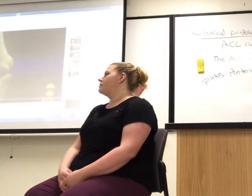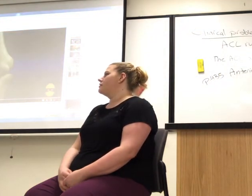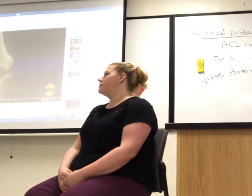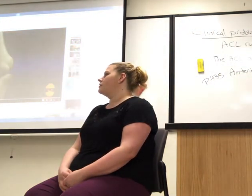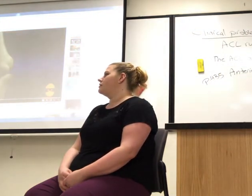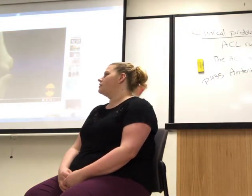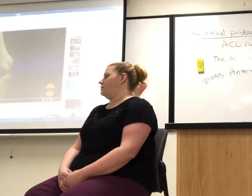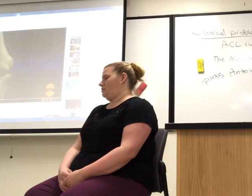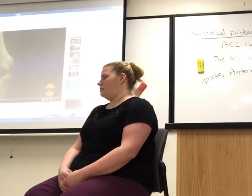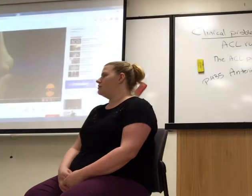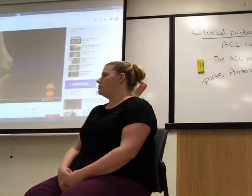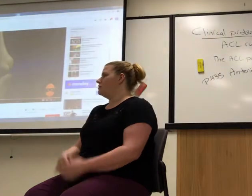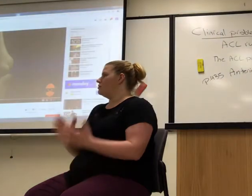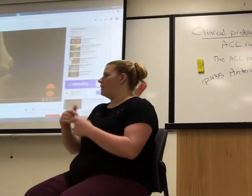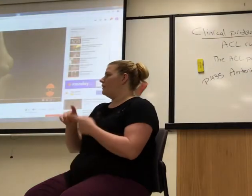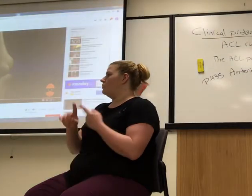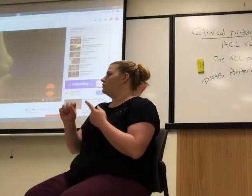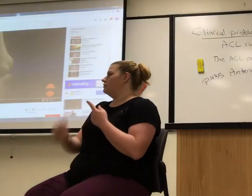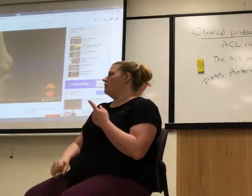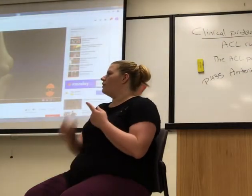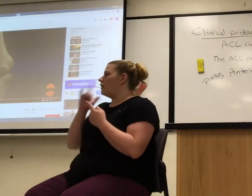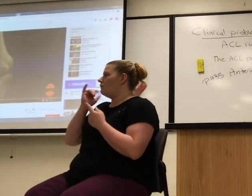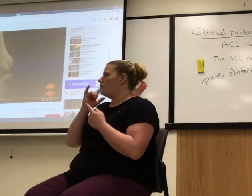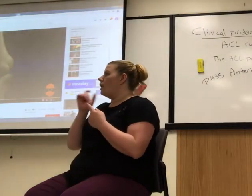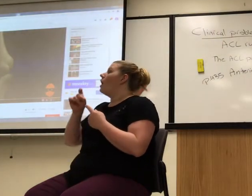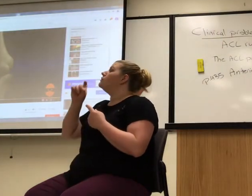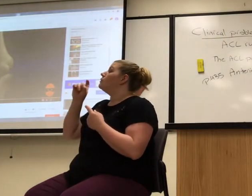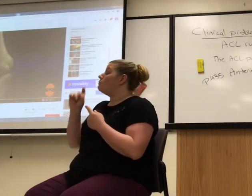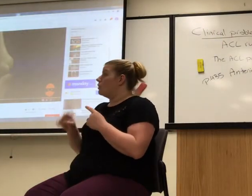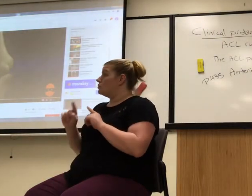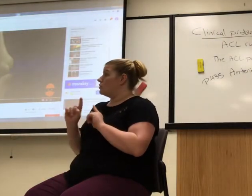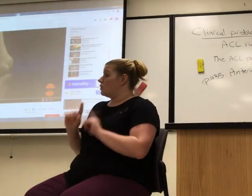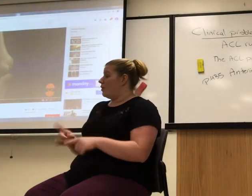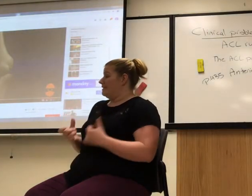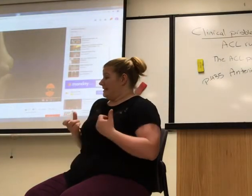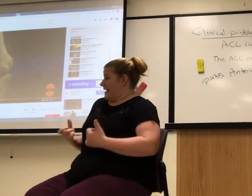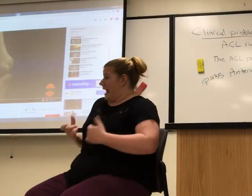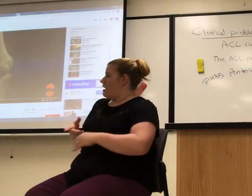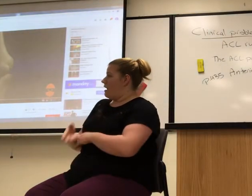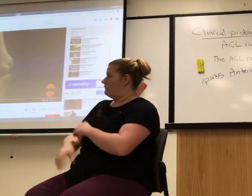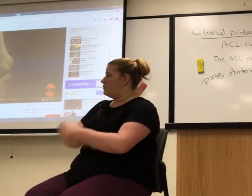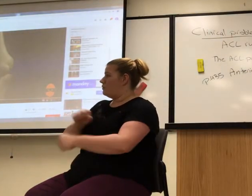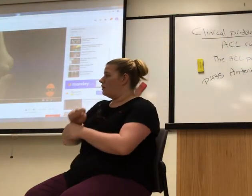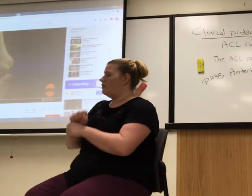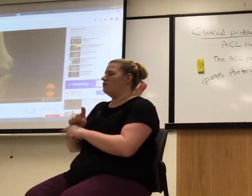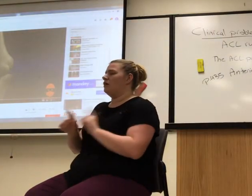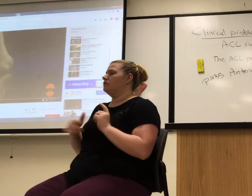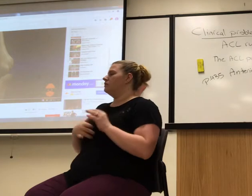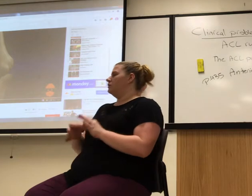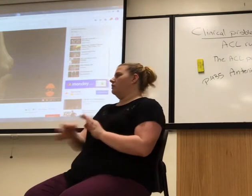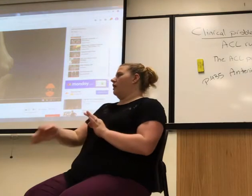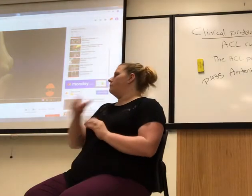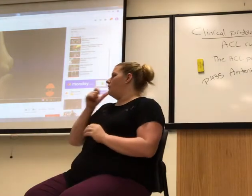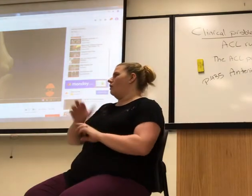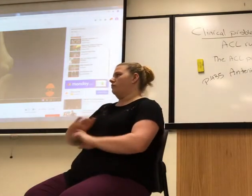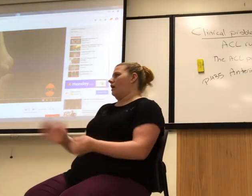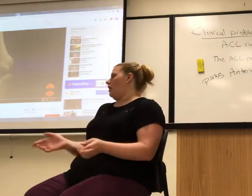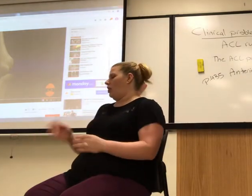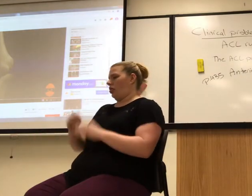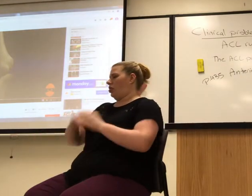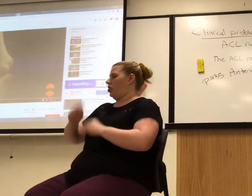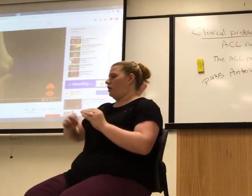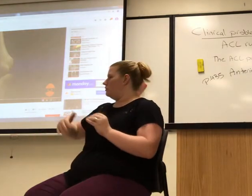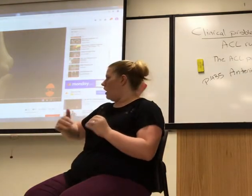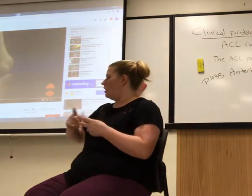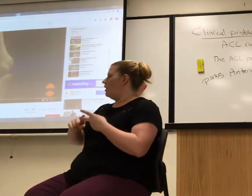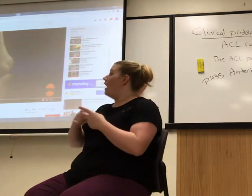drawer sign test. This is where they can't move laterally, right? This is when they can't move. Can't